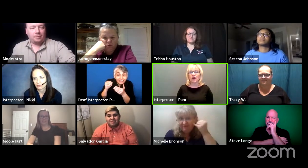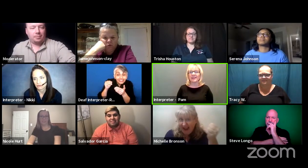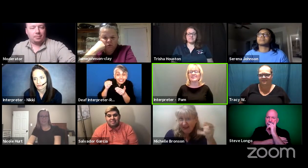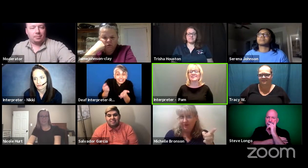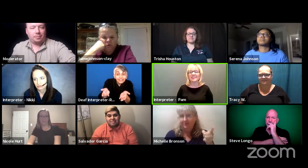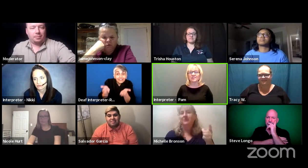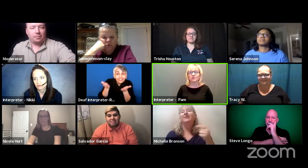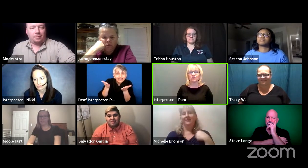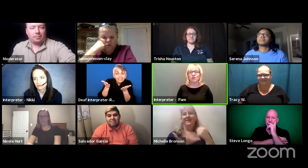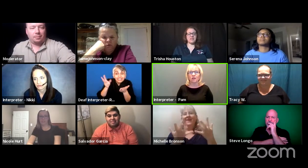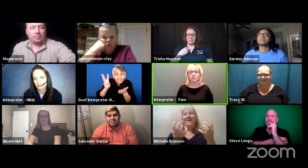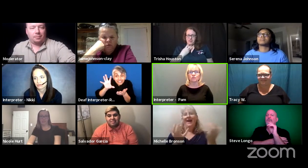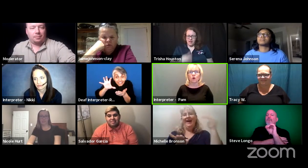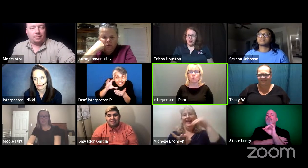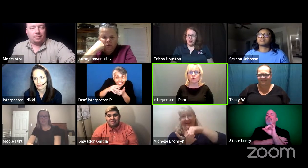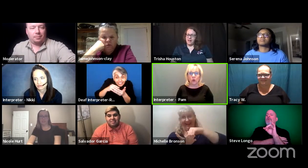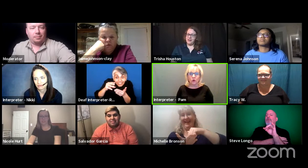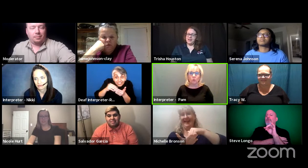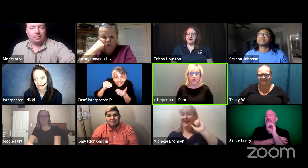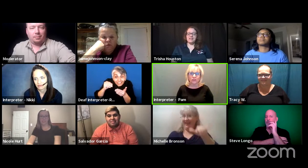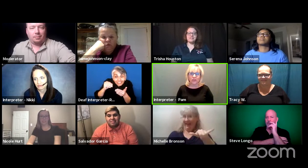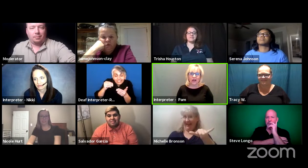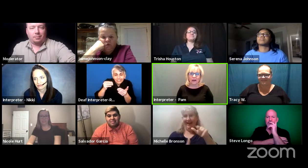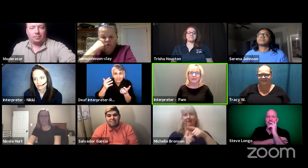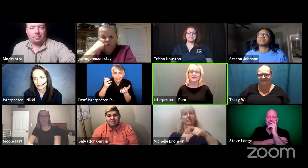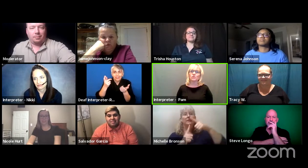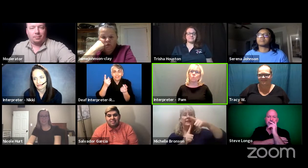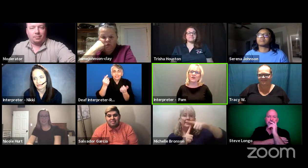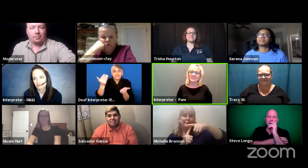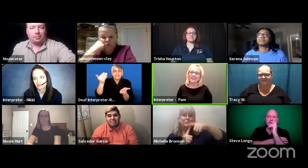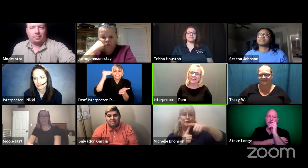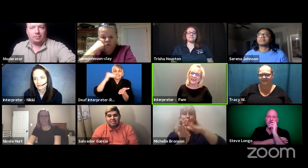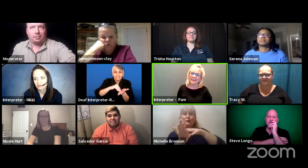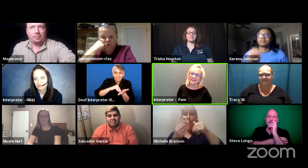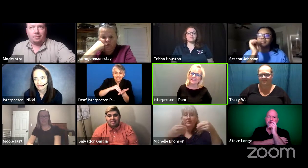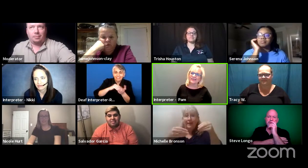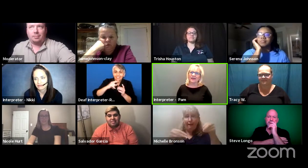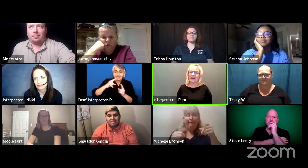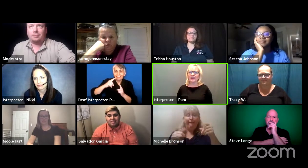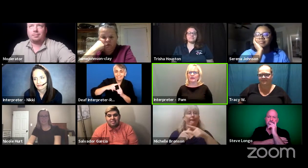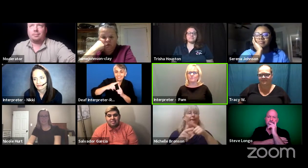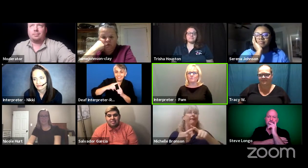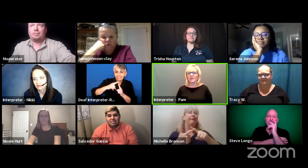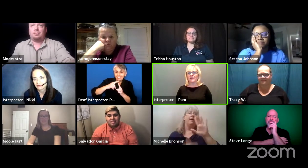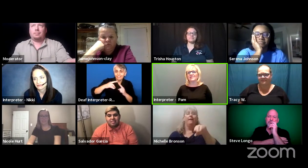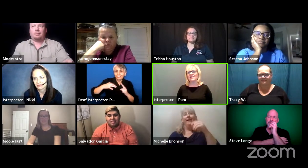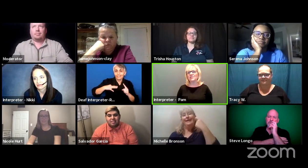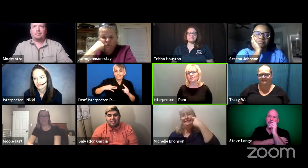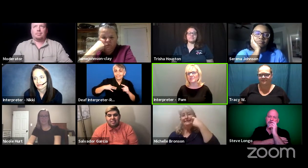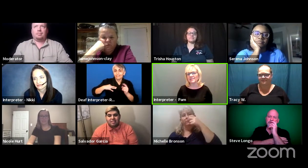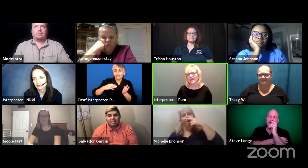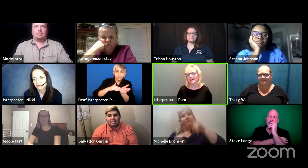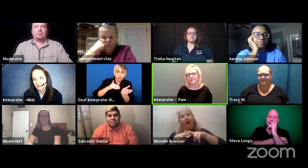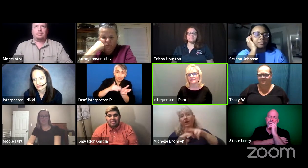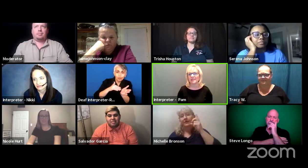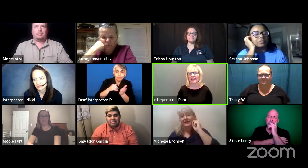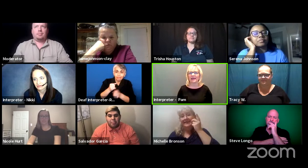in $600 through a yoga workshop. So once again, T-shirt sales,